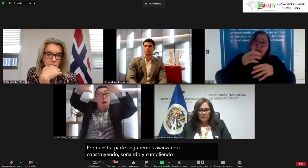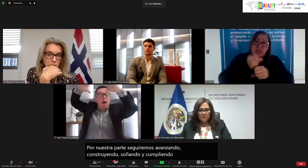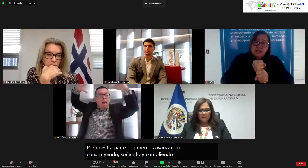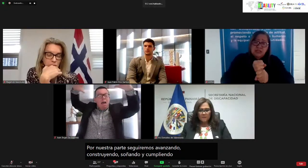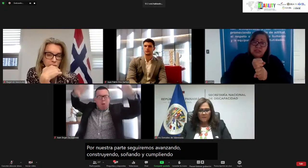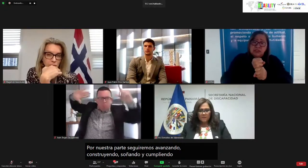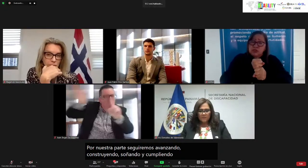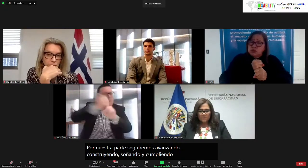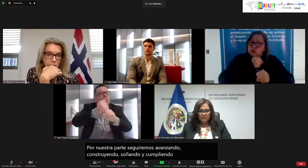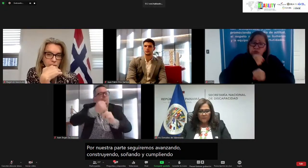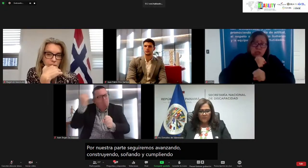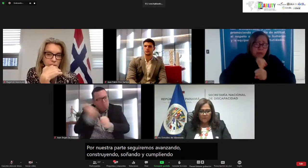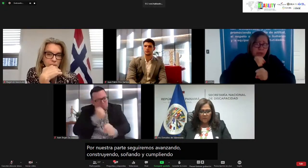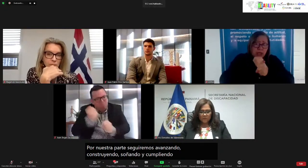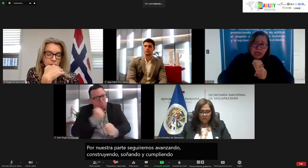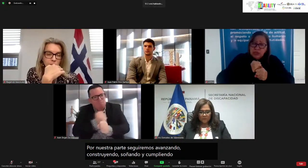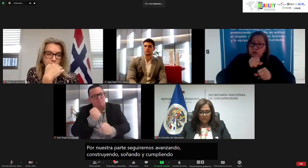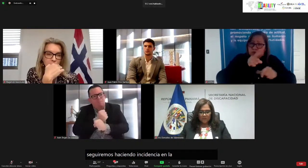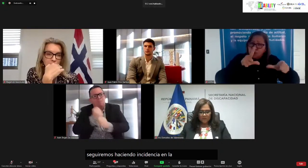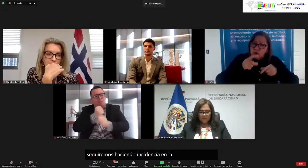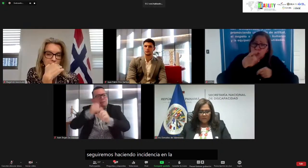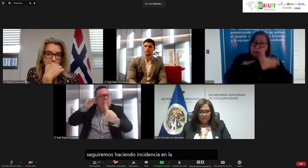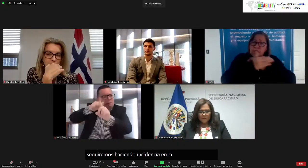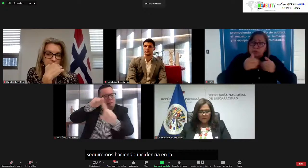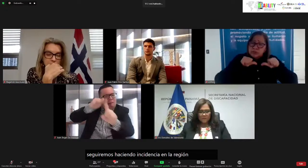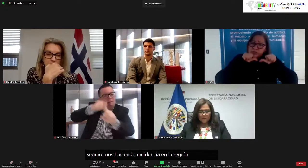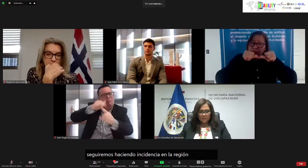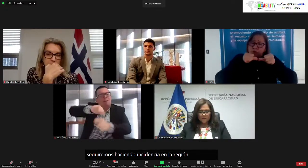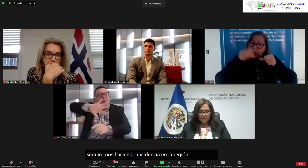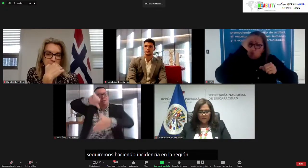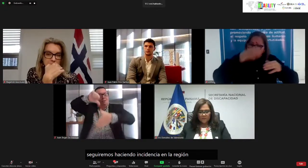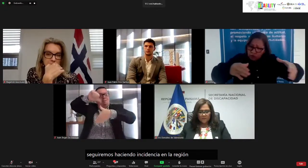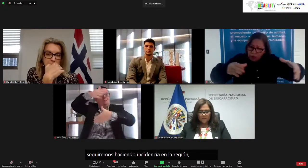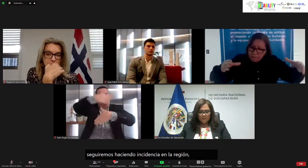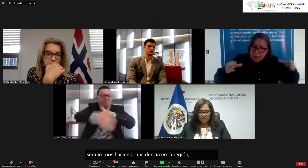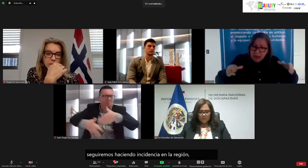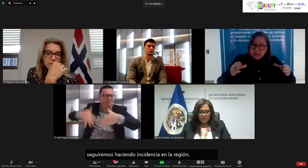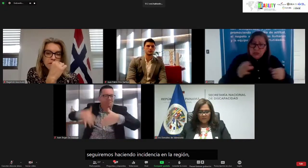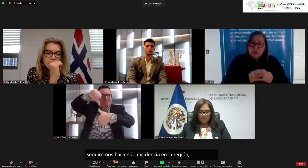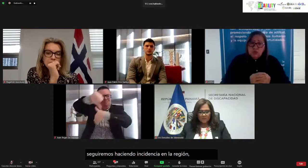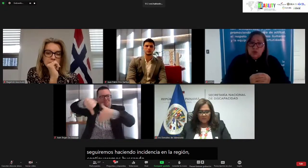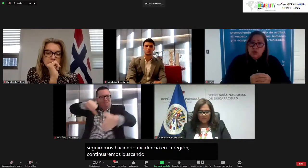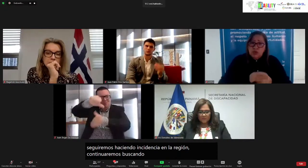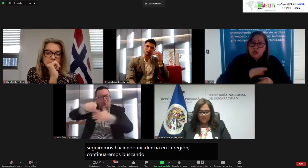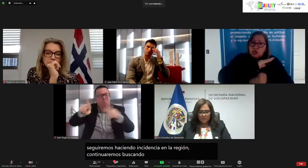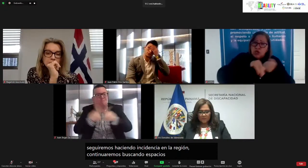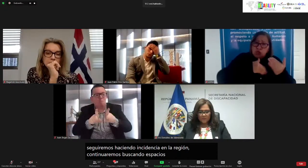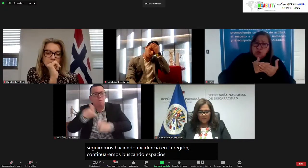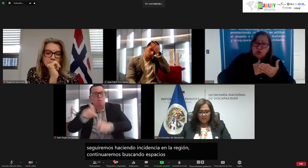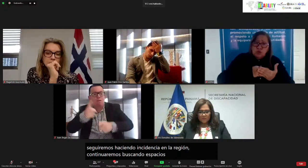and we will continue working in the region we will look for spaces